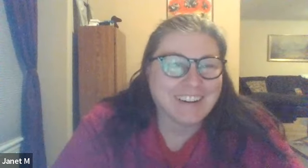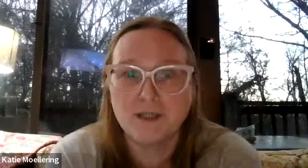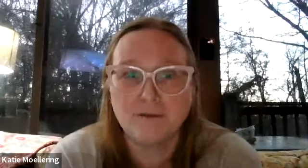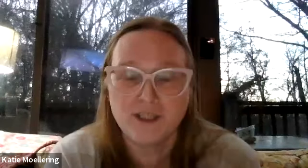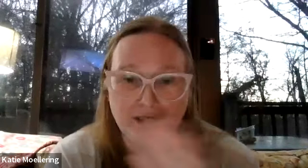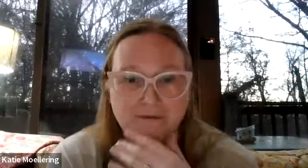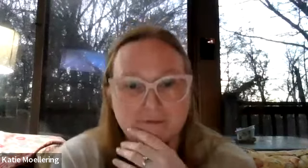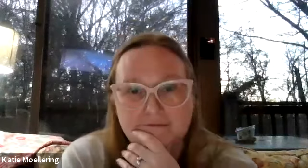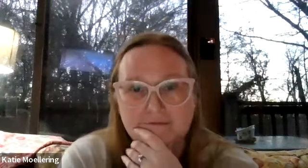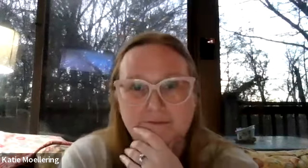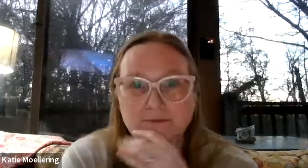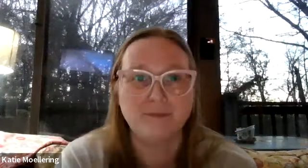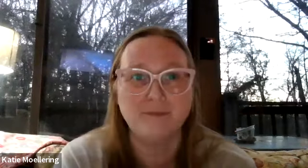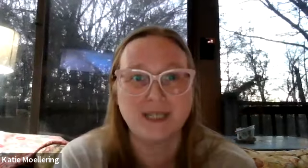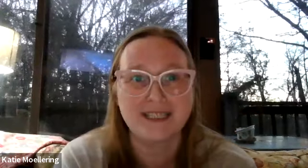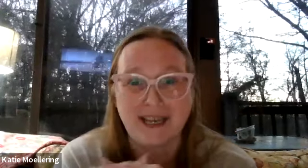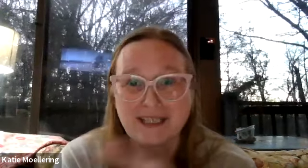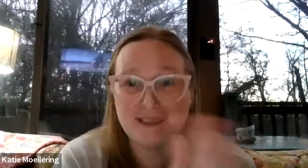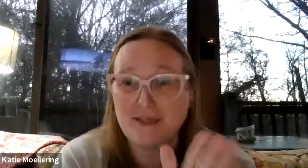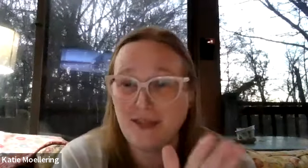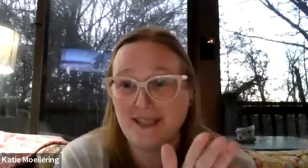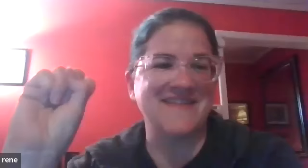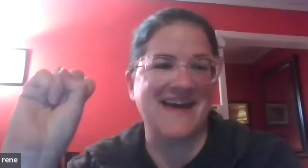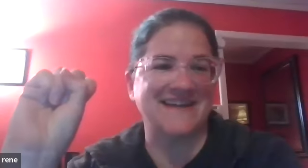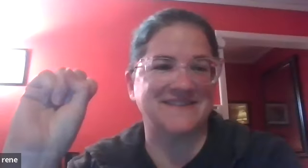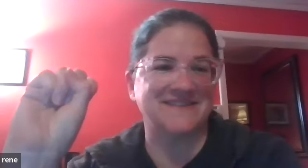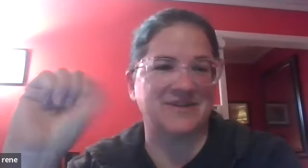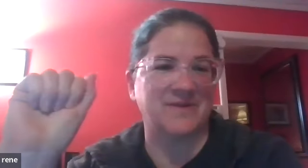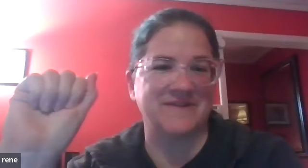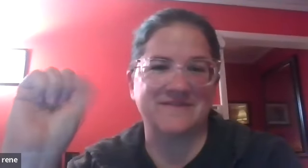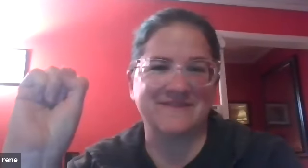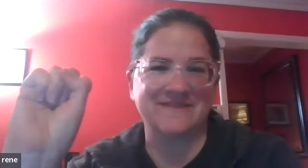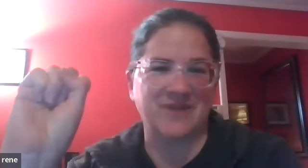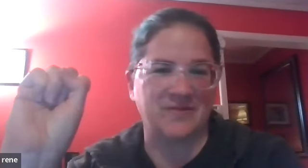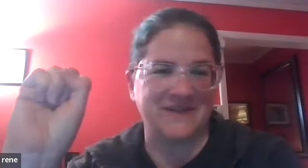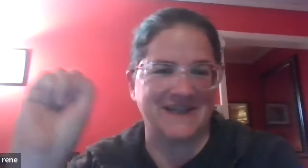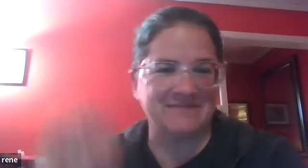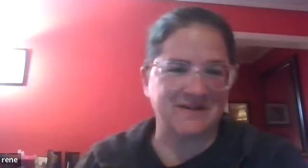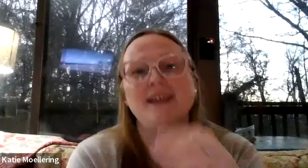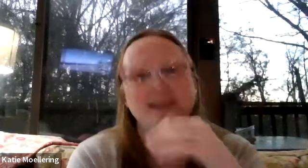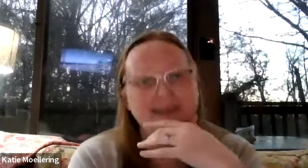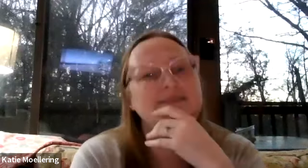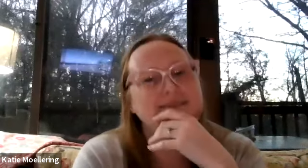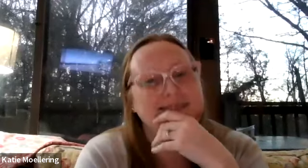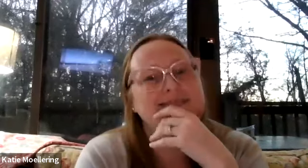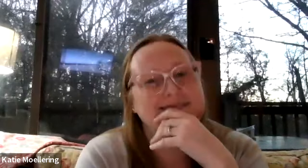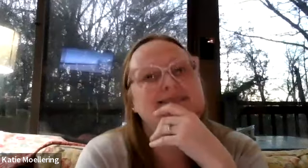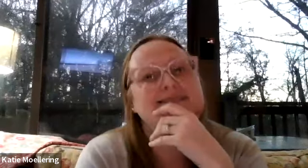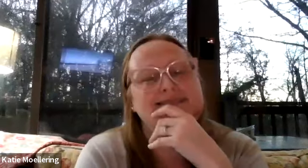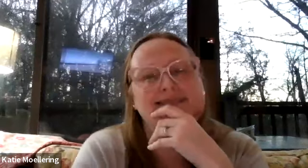Wheel of Fortune because I The can do A this. and the S are what are really. Oh yeah, yeah, yeah. It doesn't help that I just